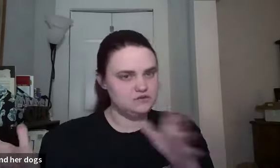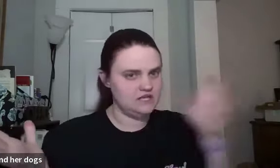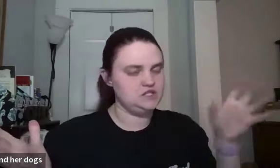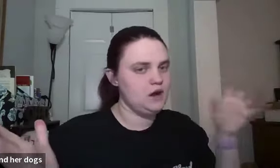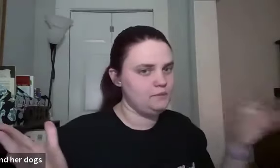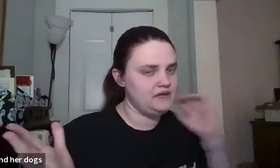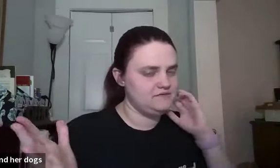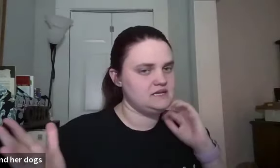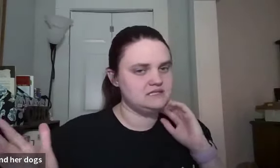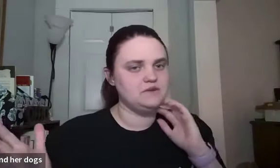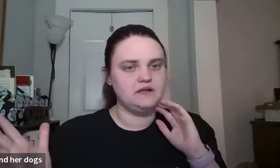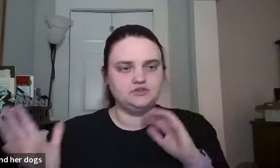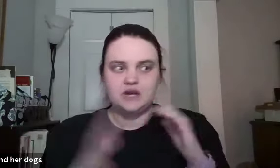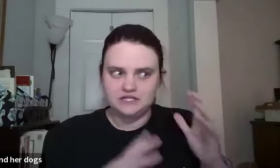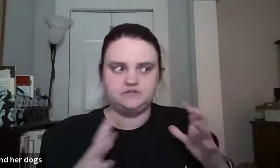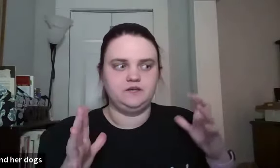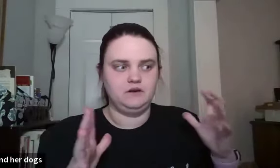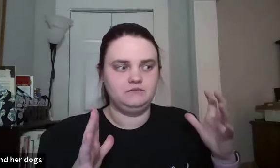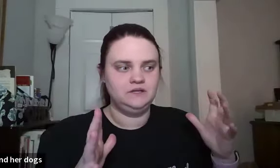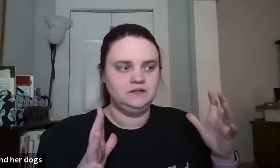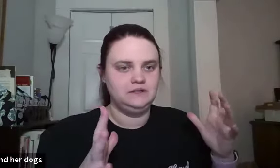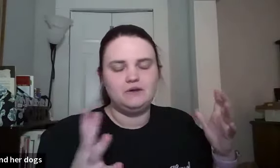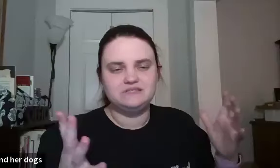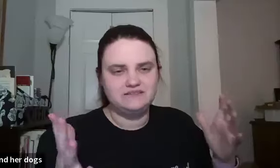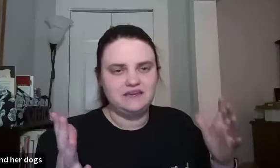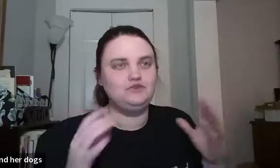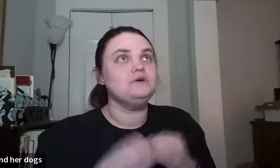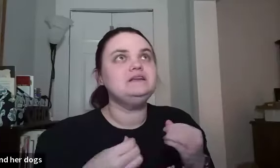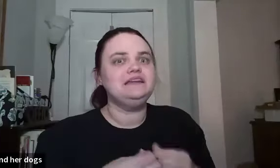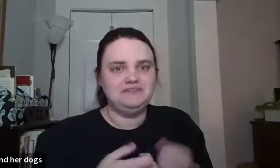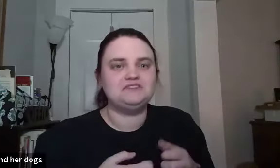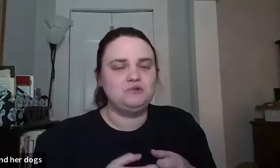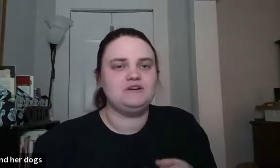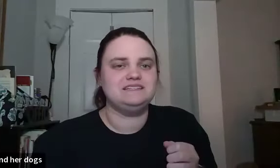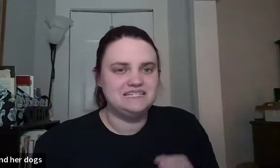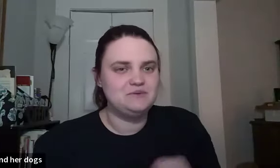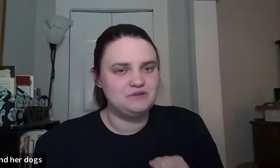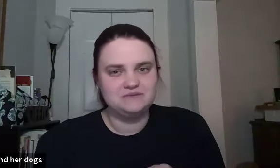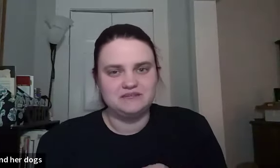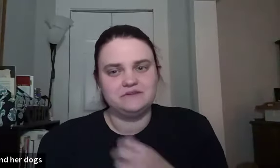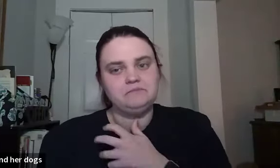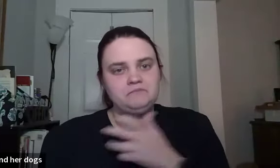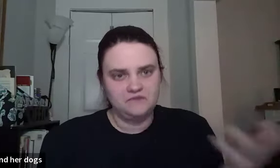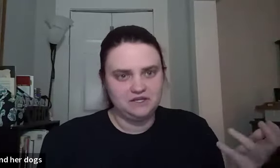that to help if that is something like you're trying to just figure out. I always like to think if you really need to get this point across, it needs to be really specific, then you